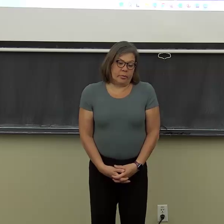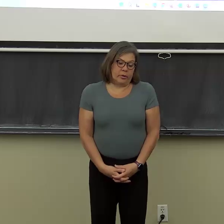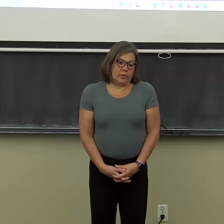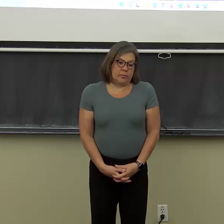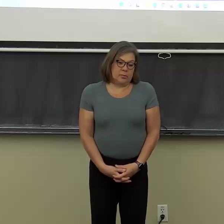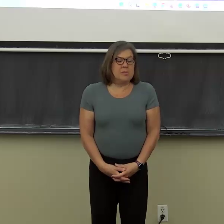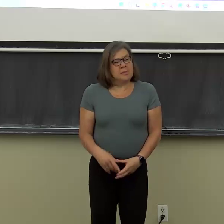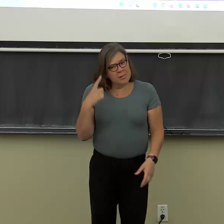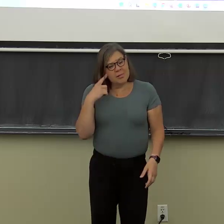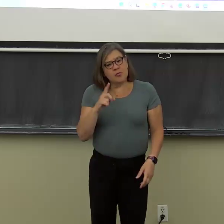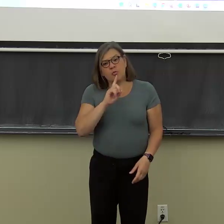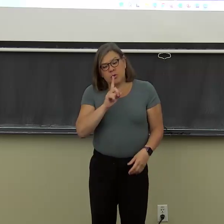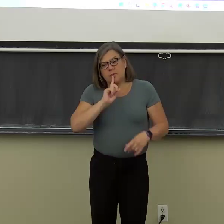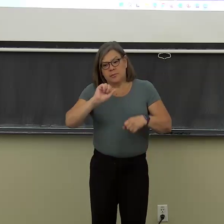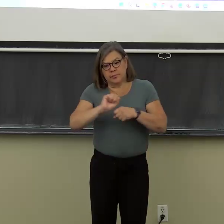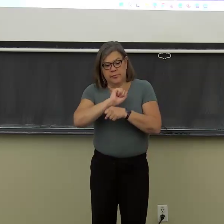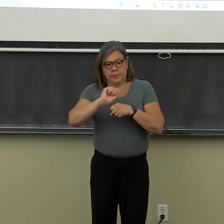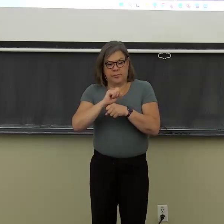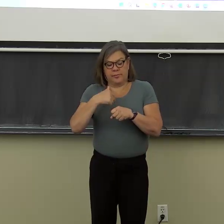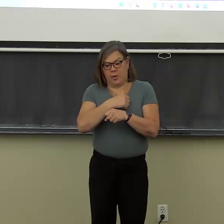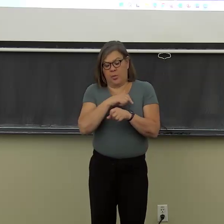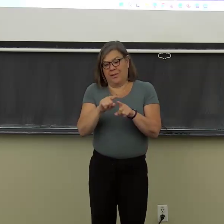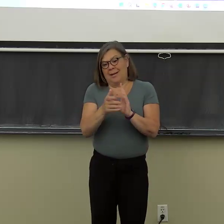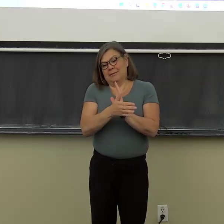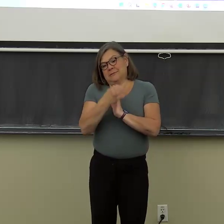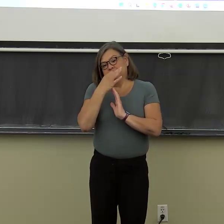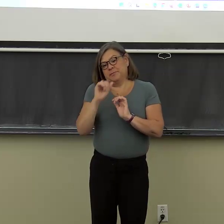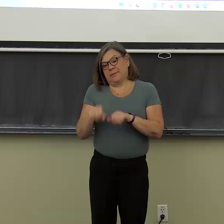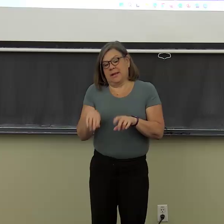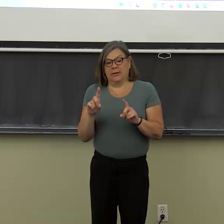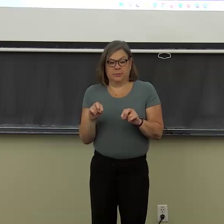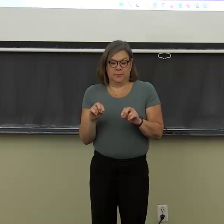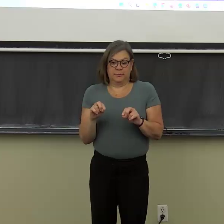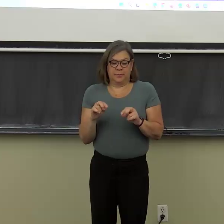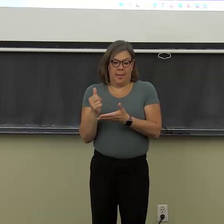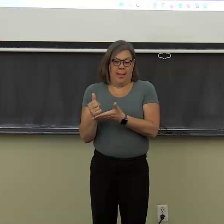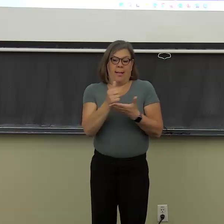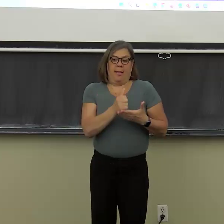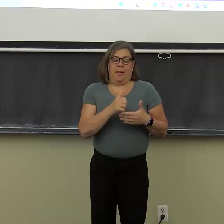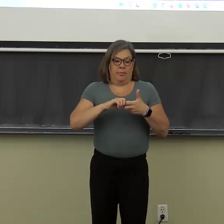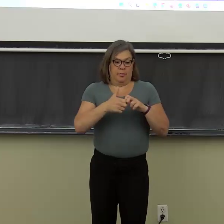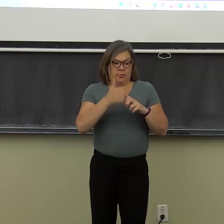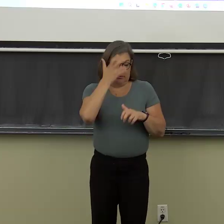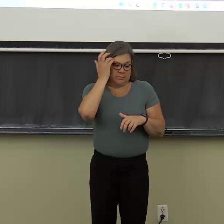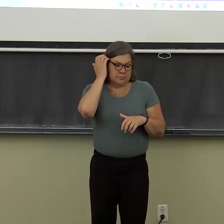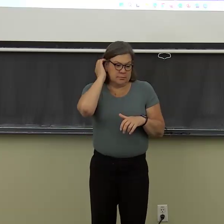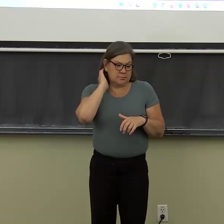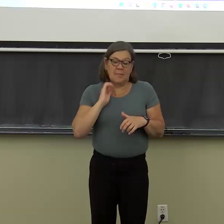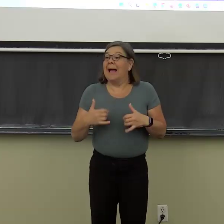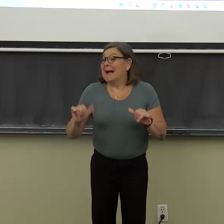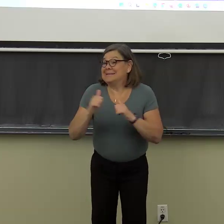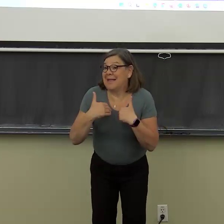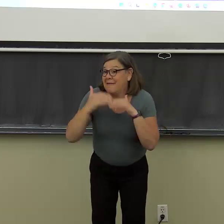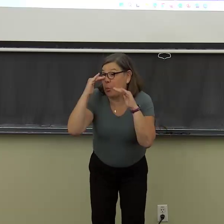think there's real practical things that we as experts can do that could help with this problem. So I Yeah, still have